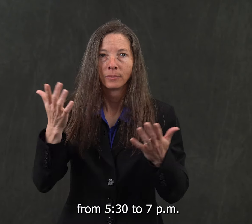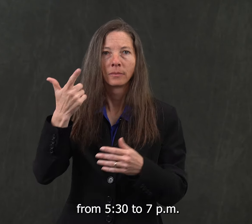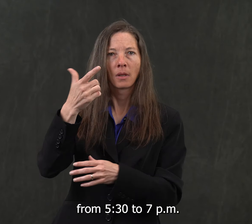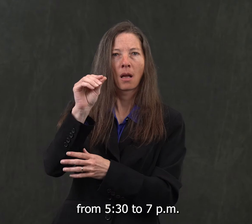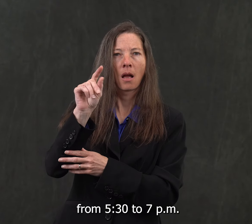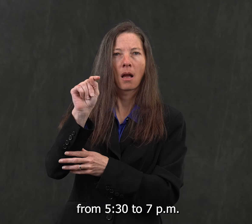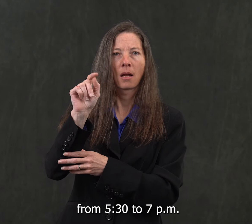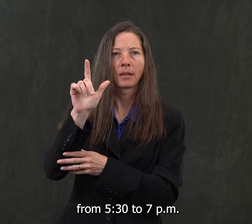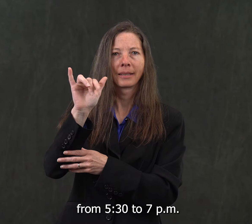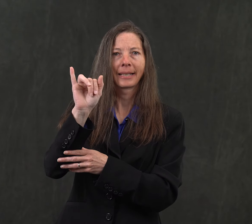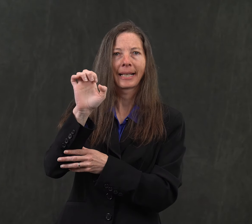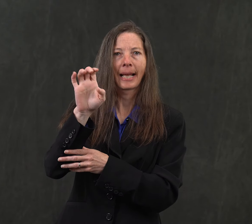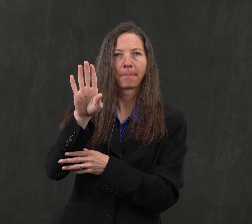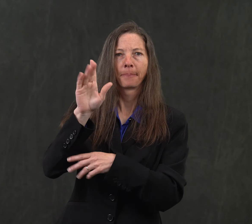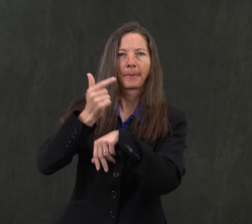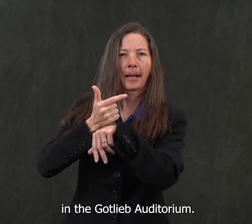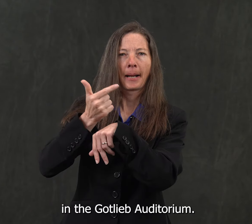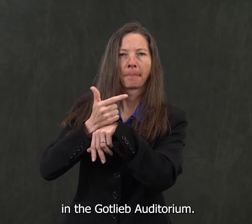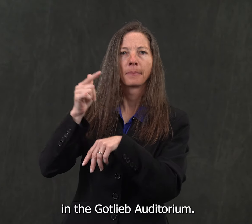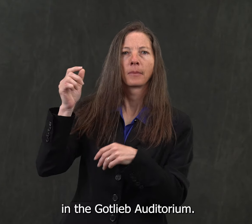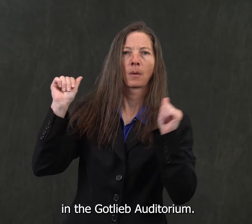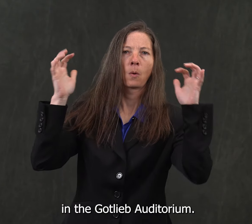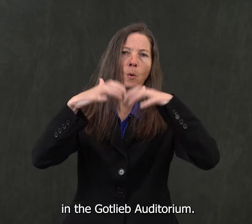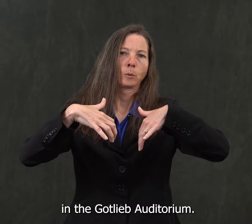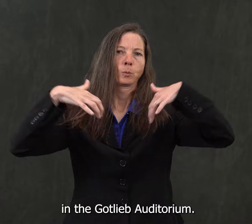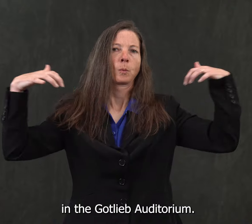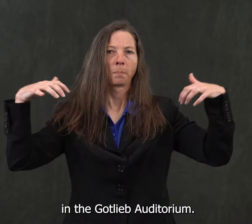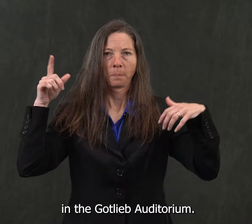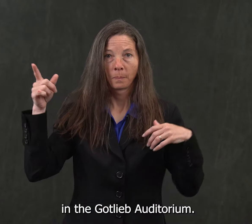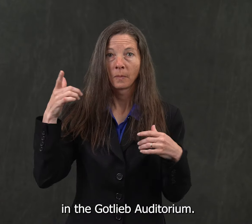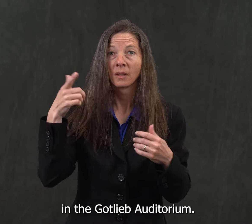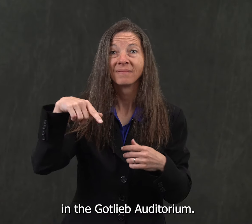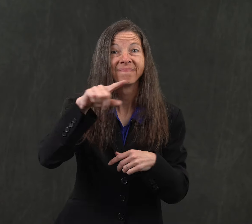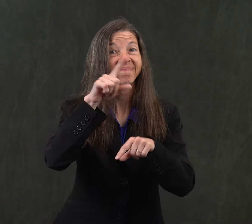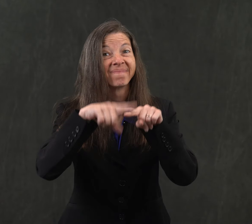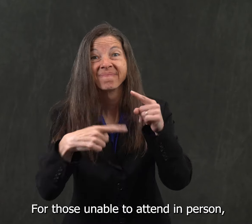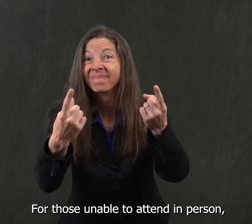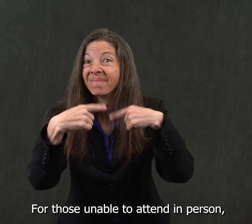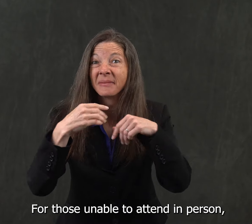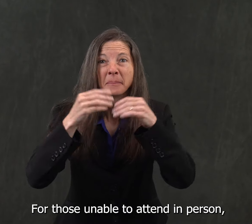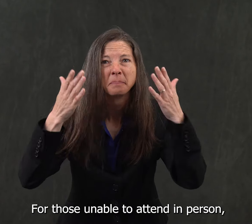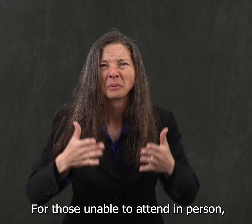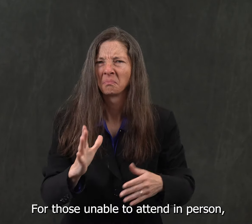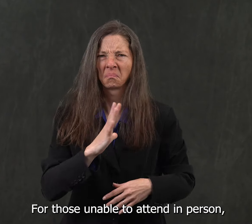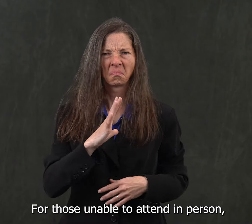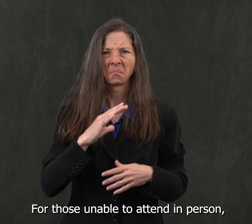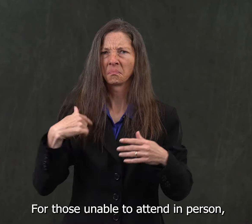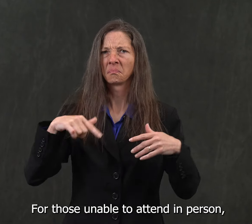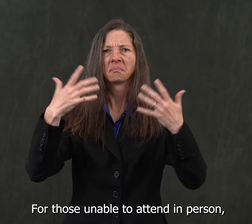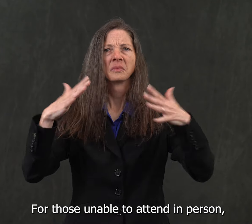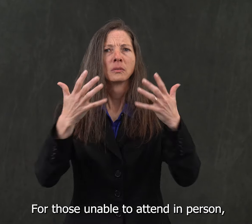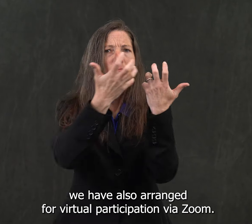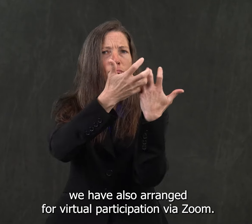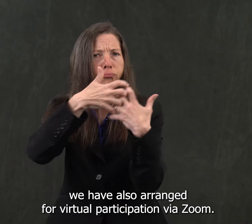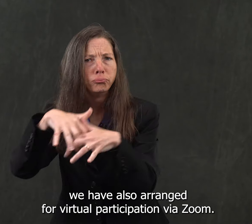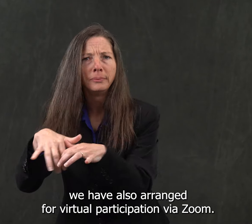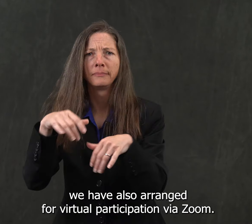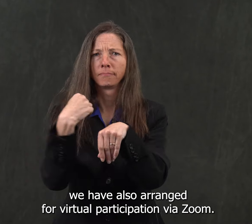p.m. in the Gottlieb Auditorium. For those unable to attend in person, we have also arranged